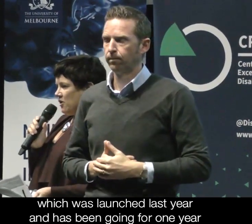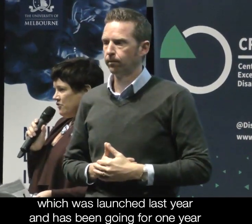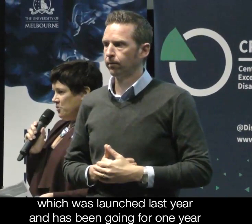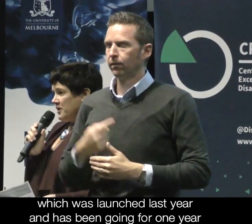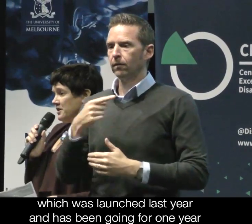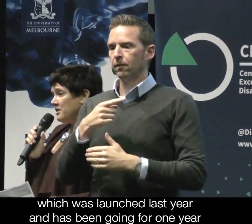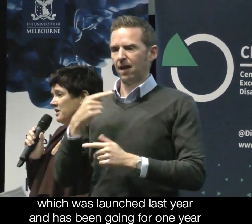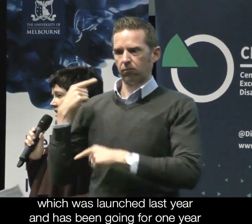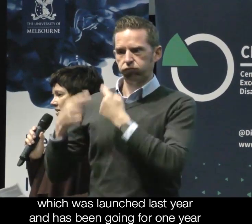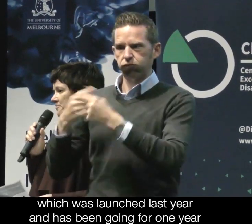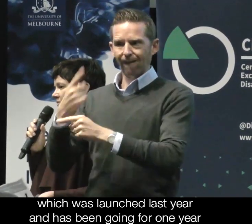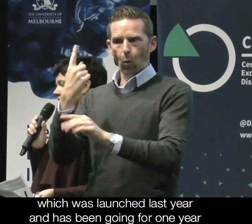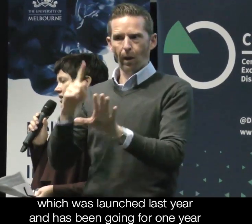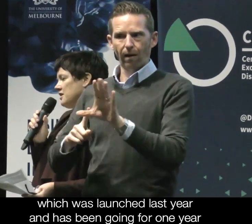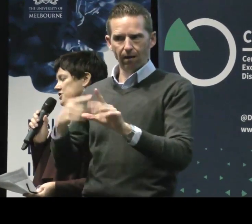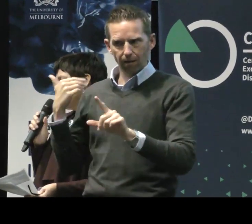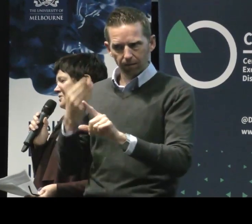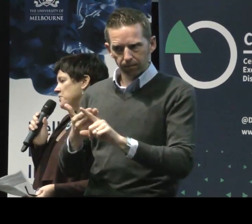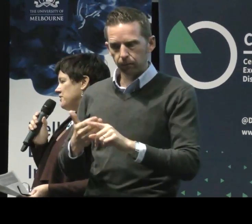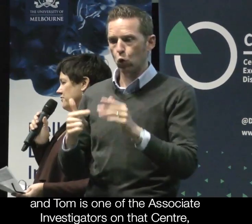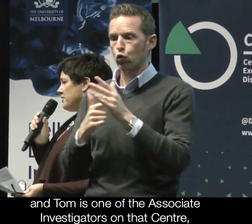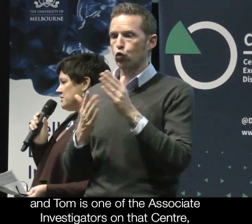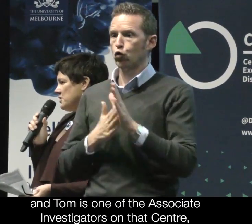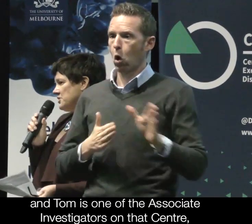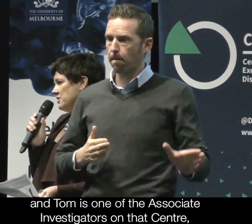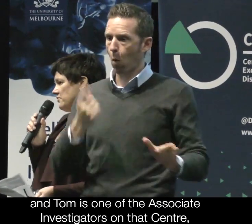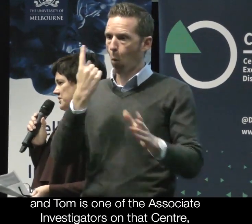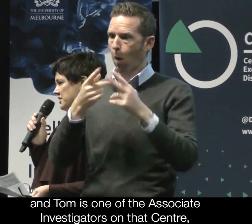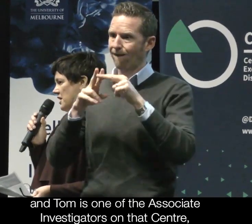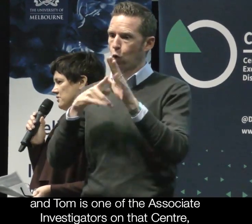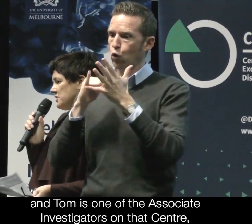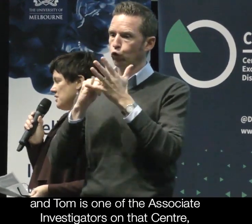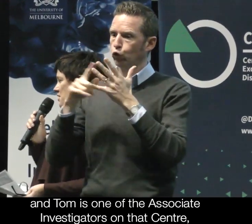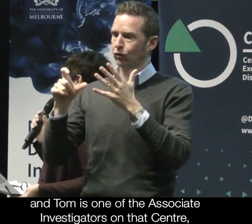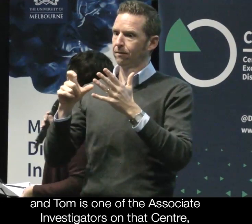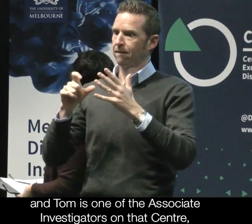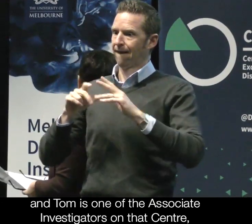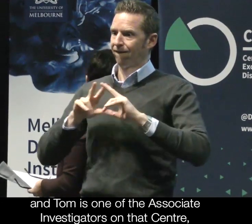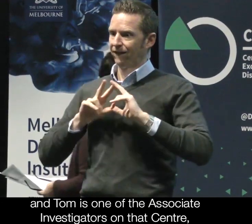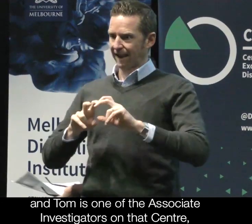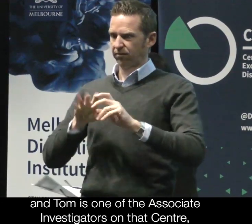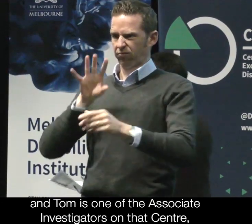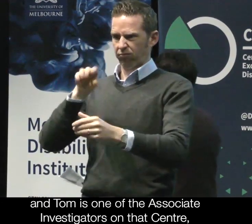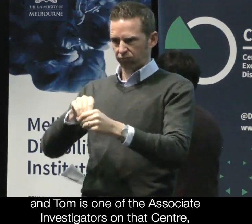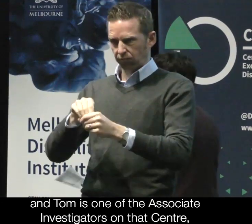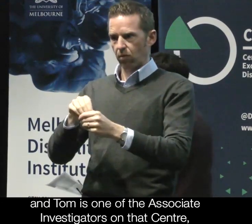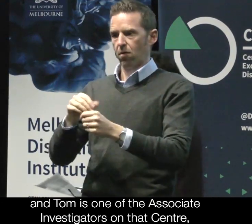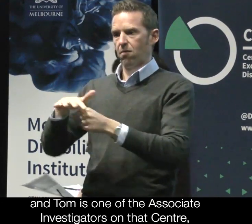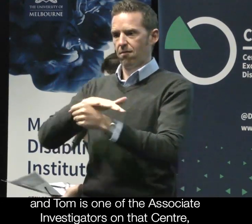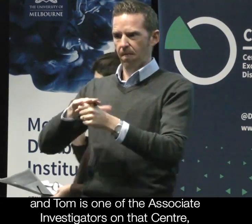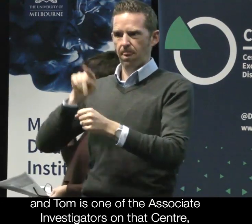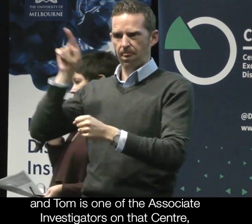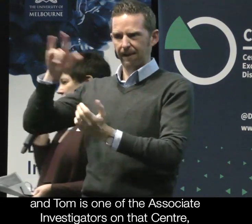has been going for 1 year. And Tom is one of the associate investigators on that